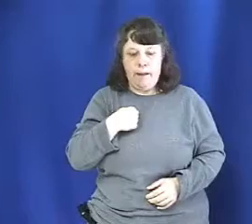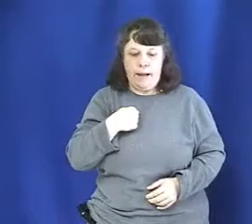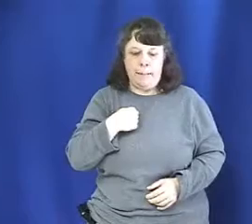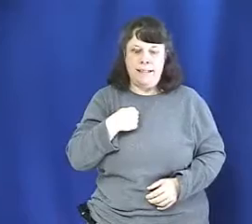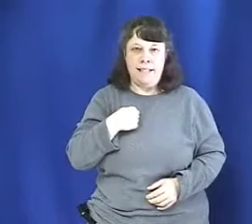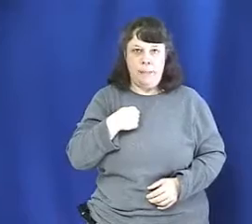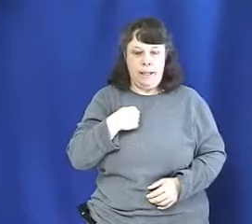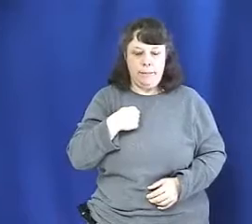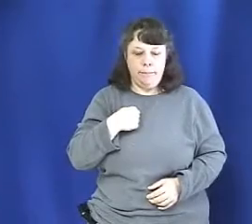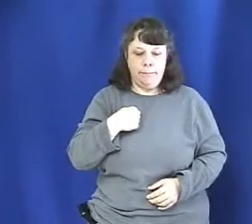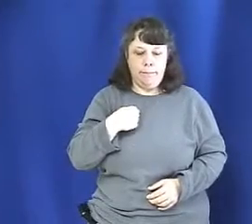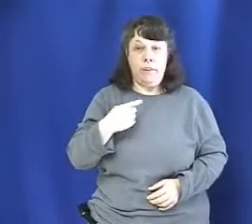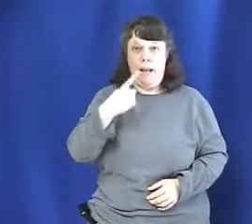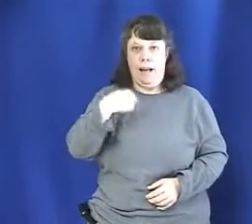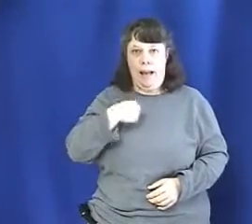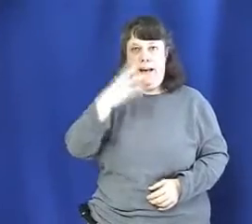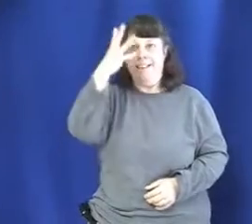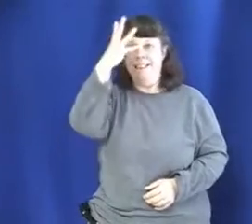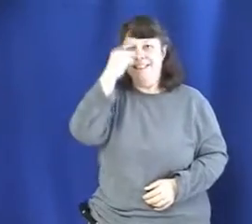I am sleepy.